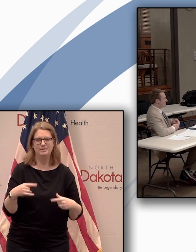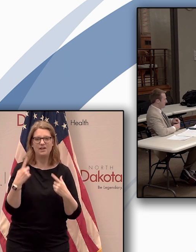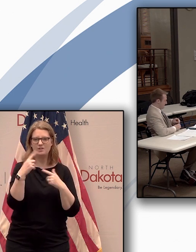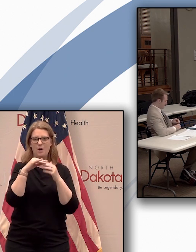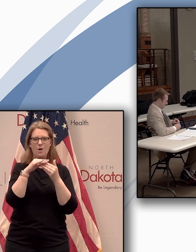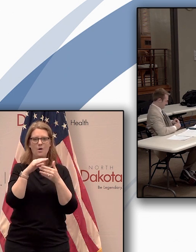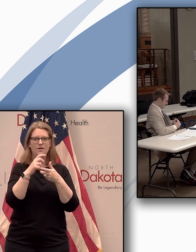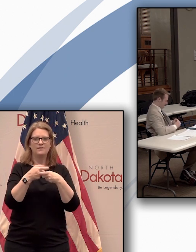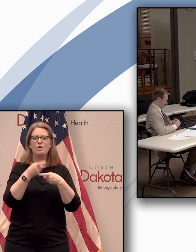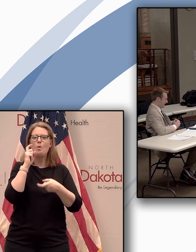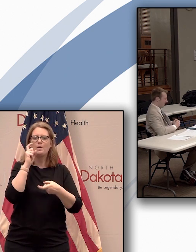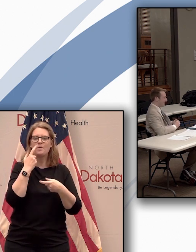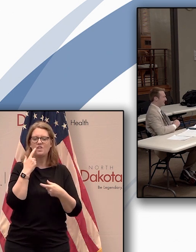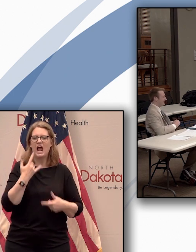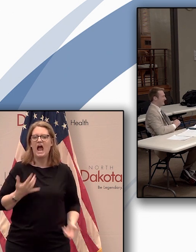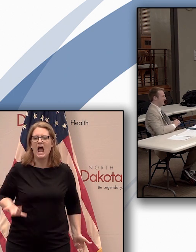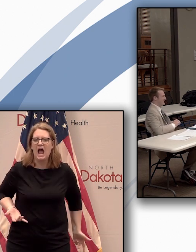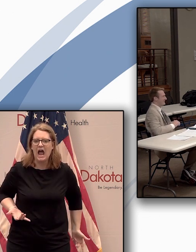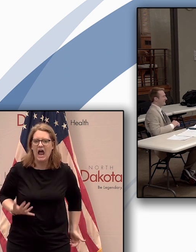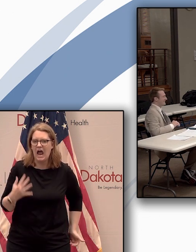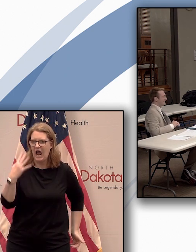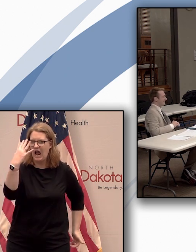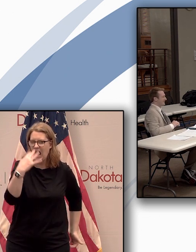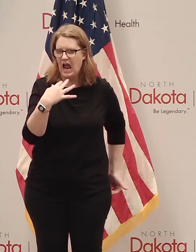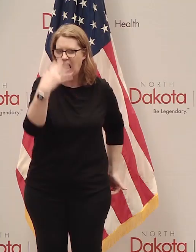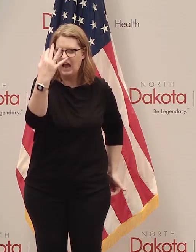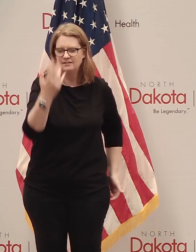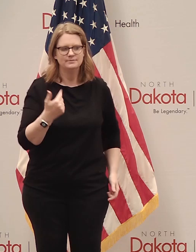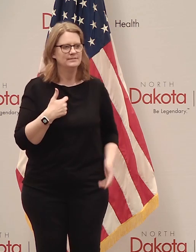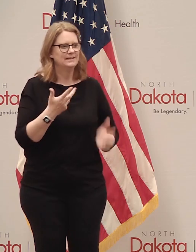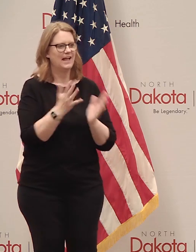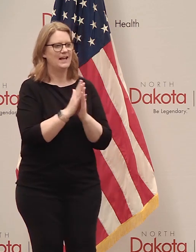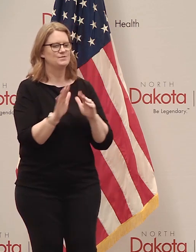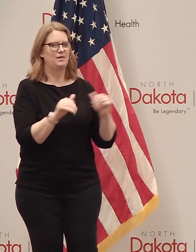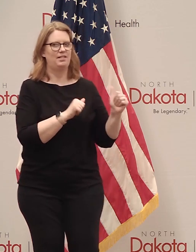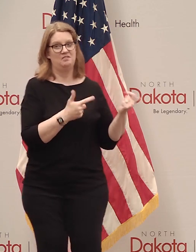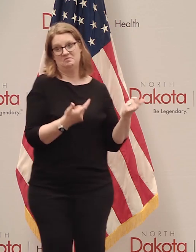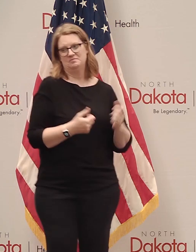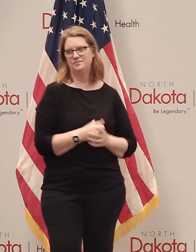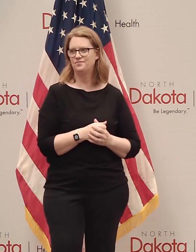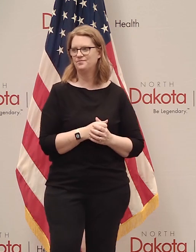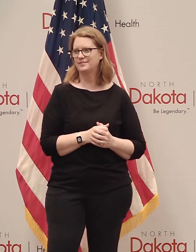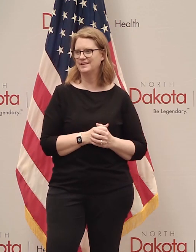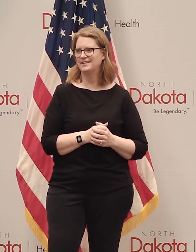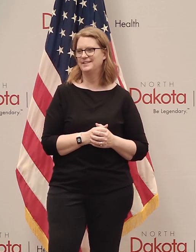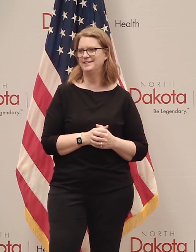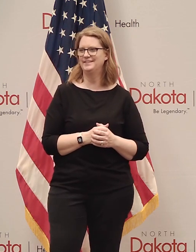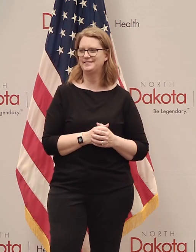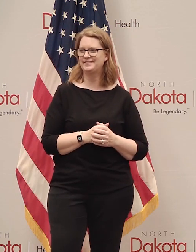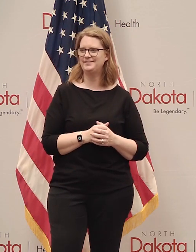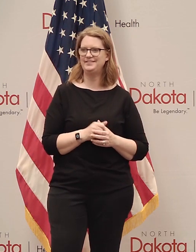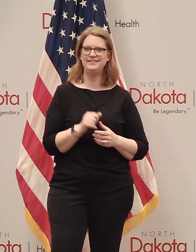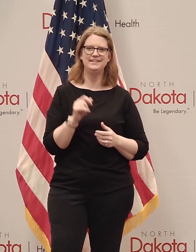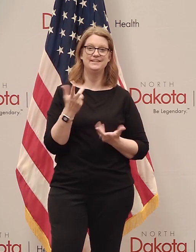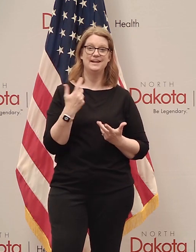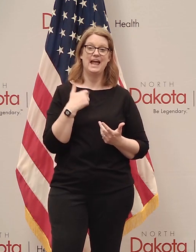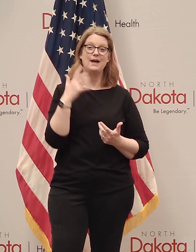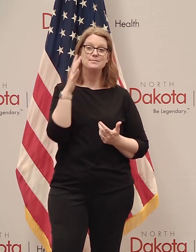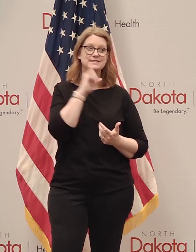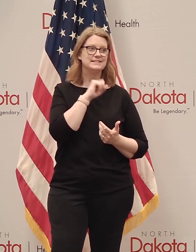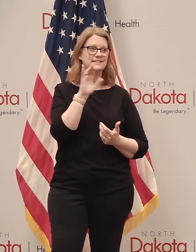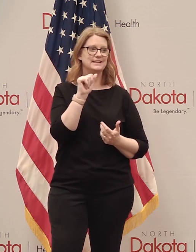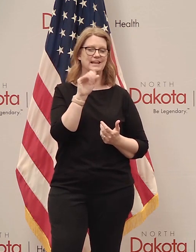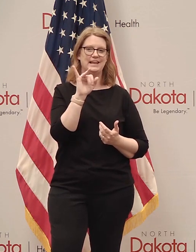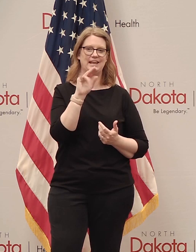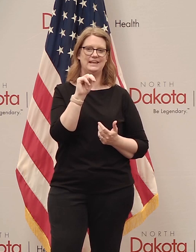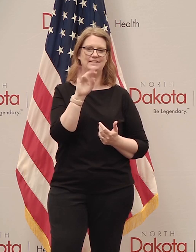that takes your temperature somehow. Okay. I'll ask when I... Okay, all right, good. That'd be good. I'm assuming infrared